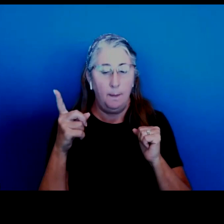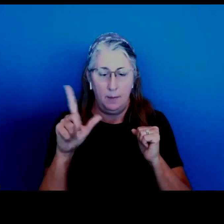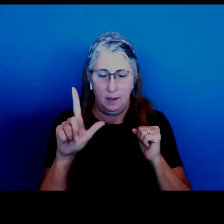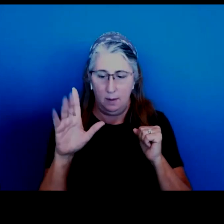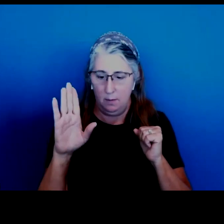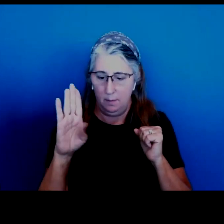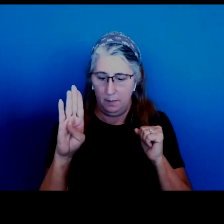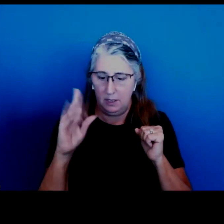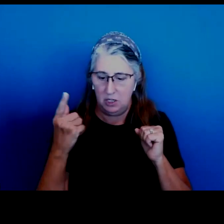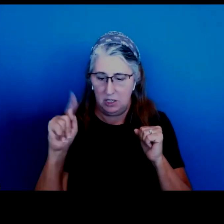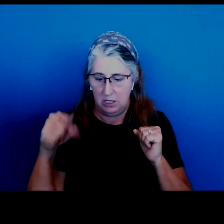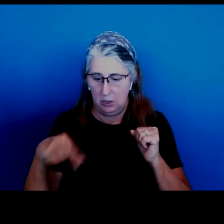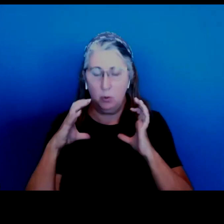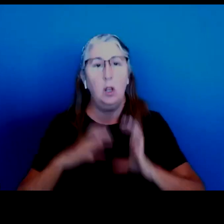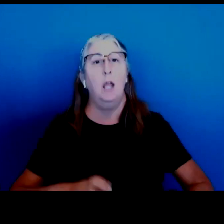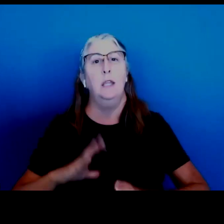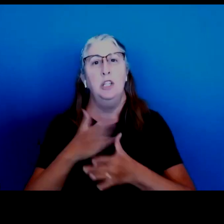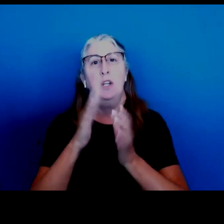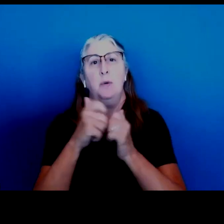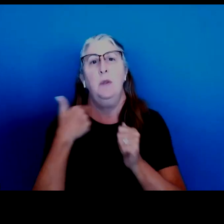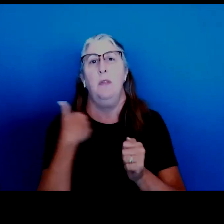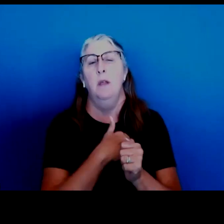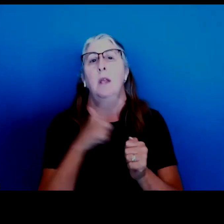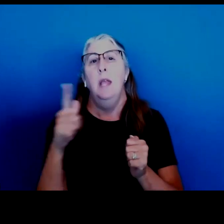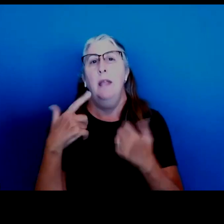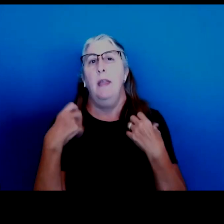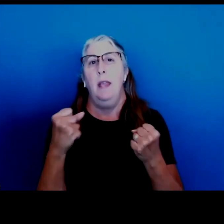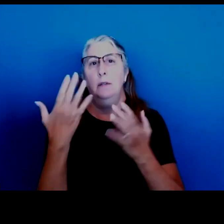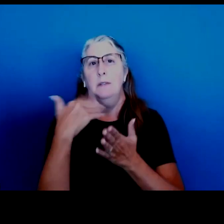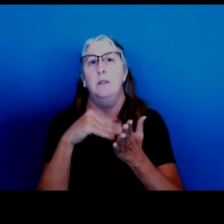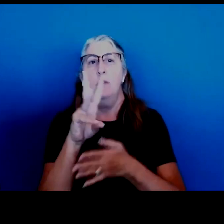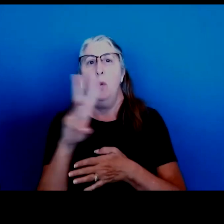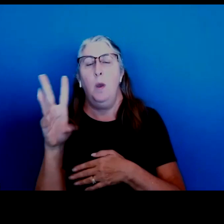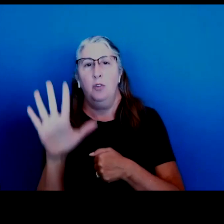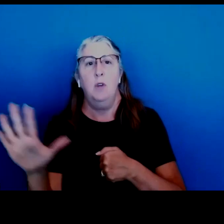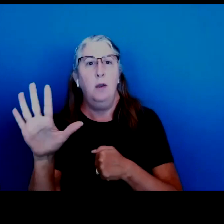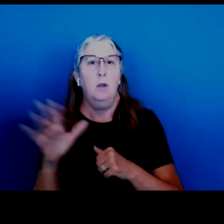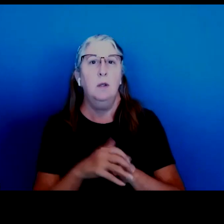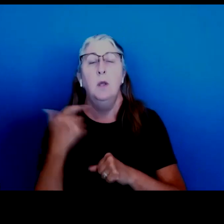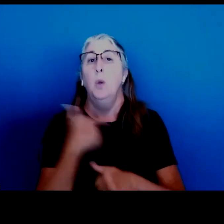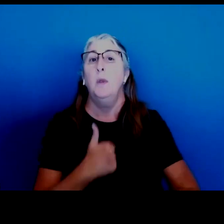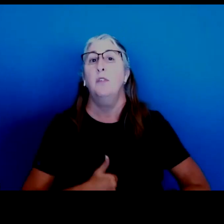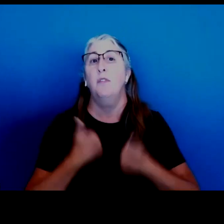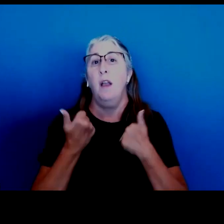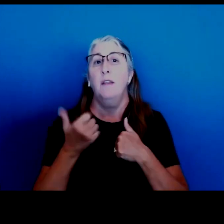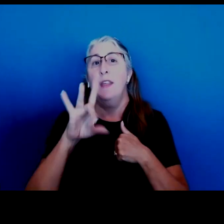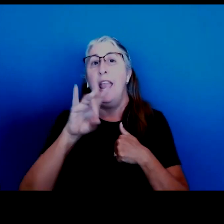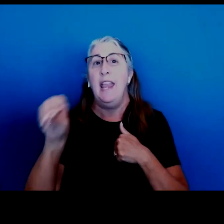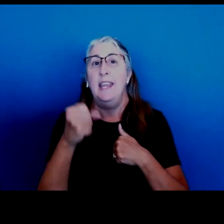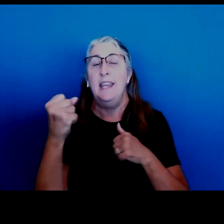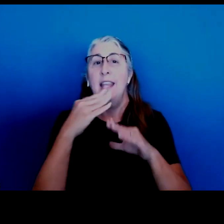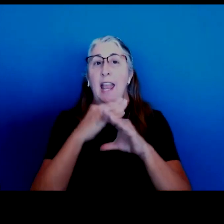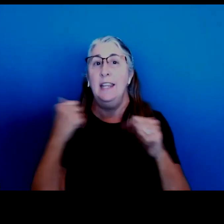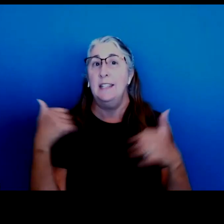LGBTQ client at a health center in the western part of the state. We survived the 80s AIDS scare. We